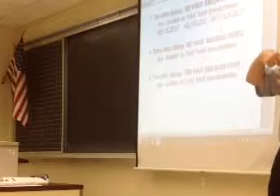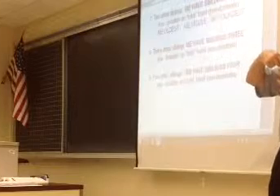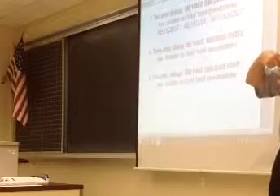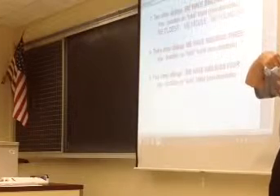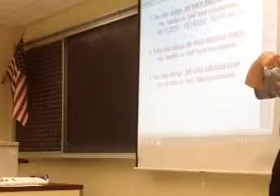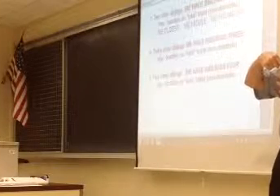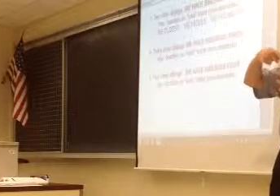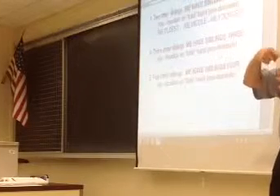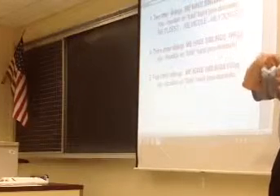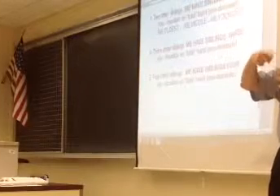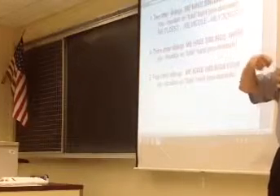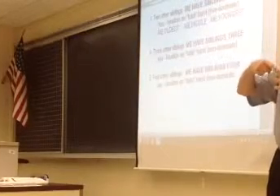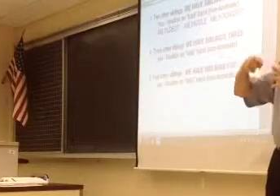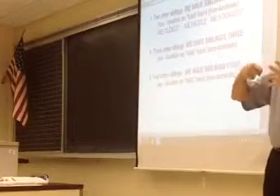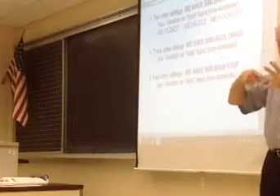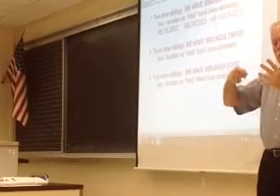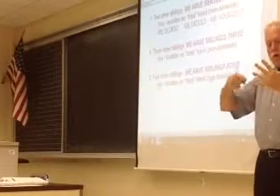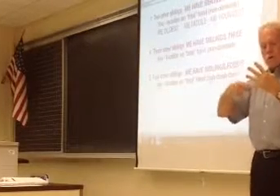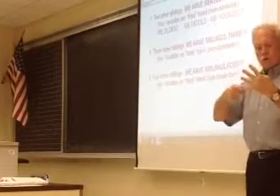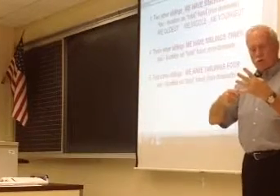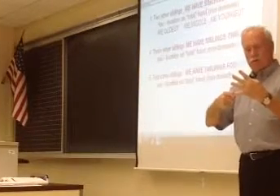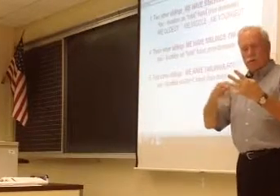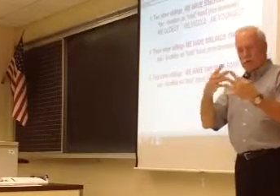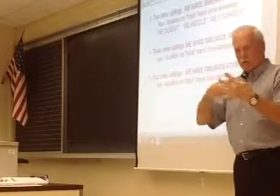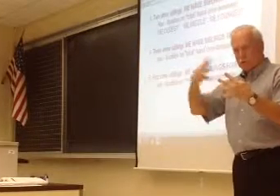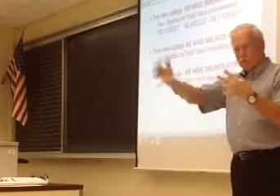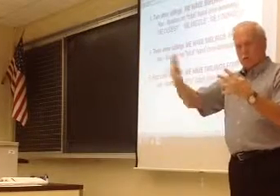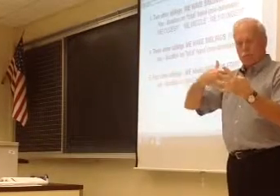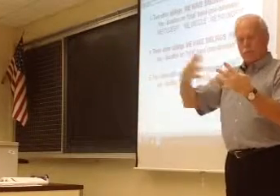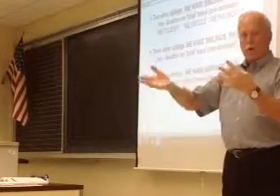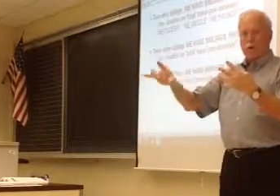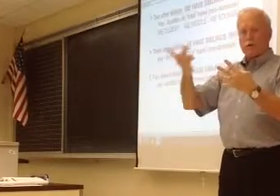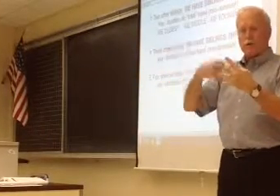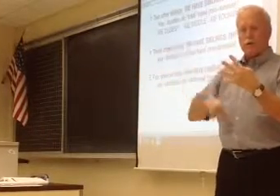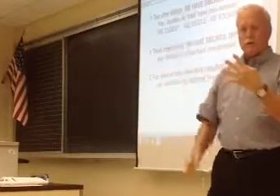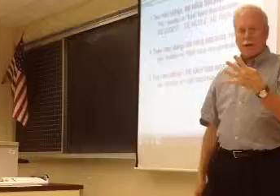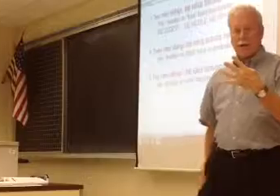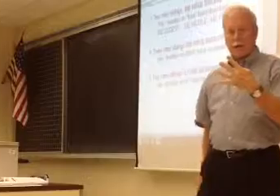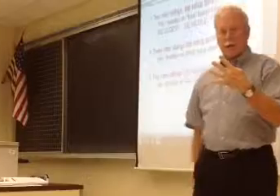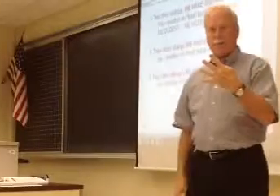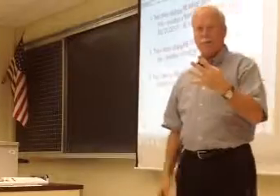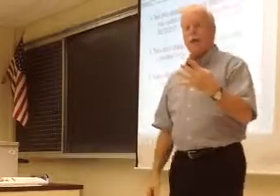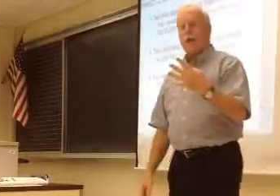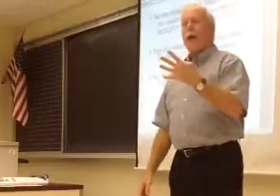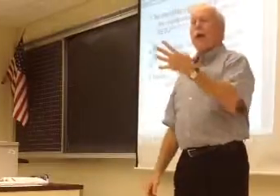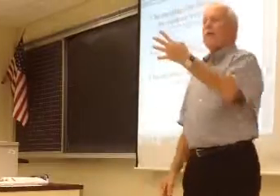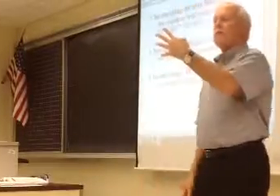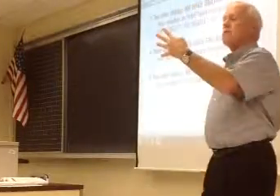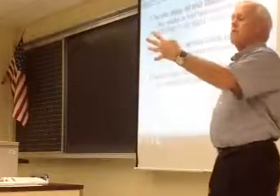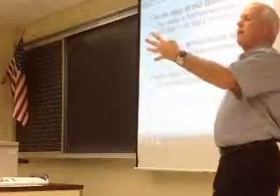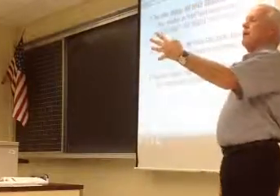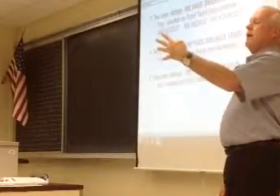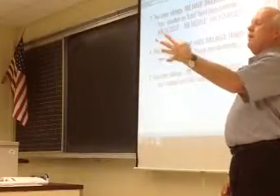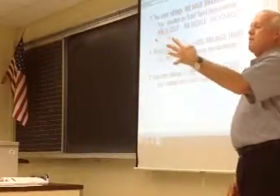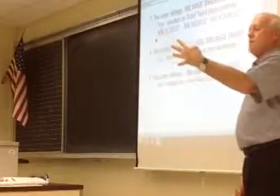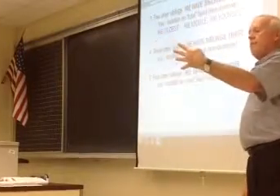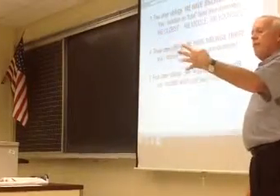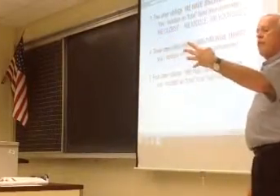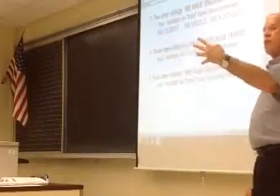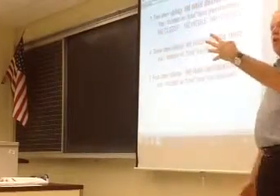the oldest. Birth order is always assumed and understood by both parties when using ASL. And if it's a 3, if it's a 4,